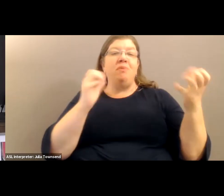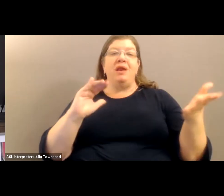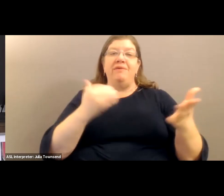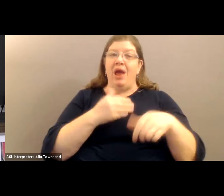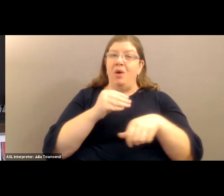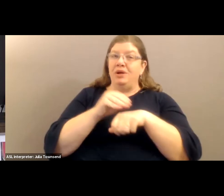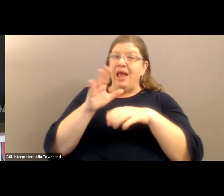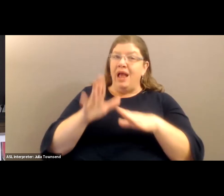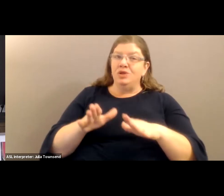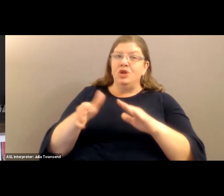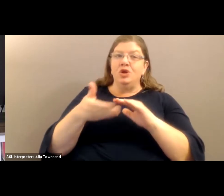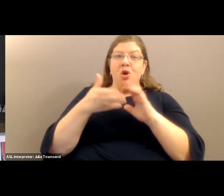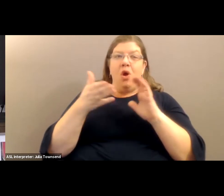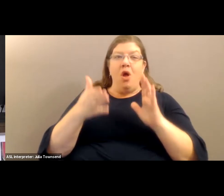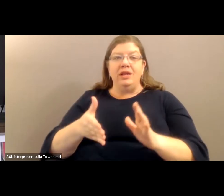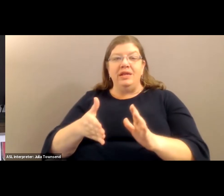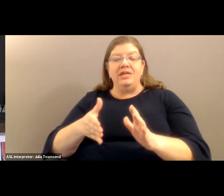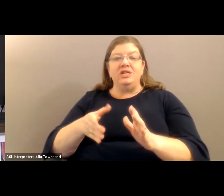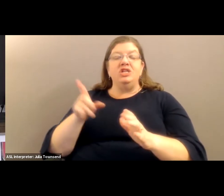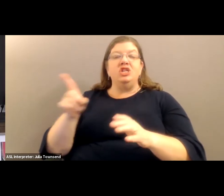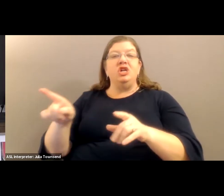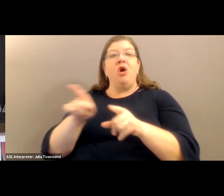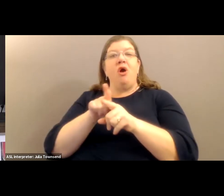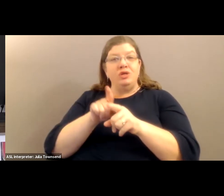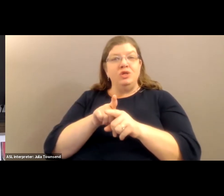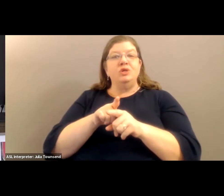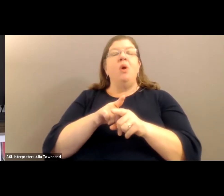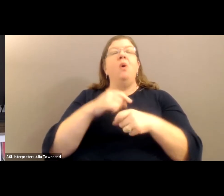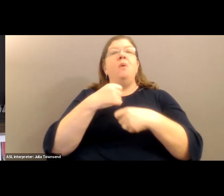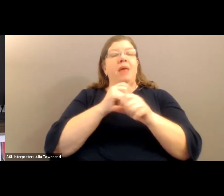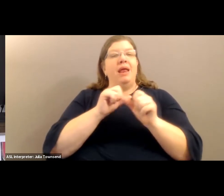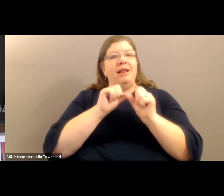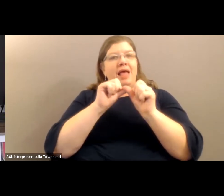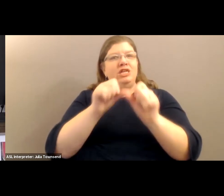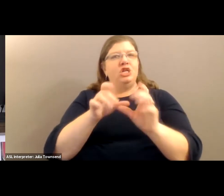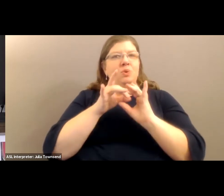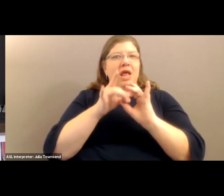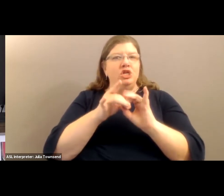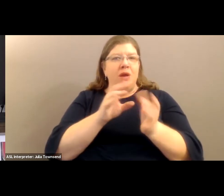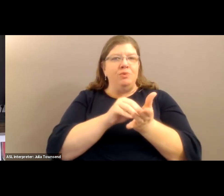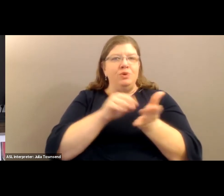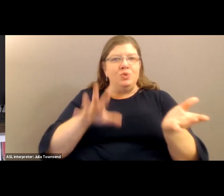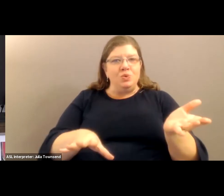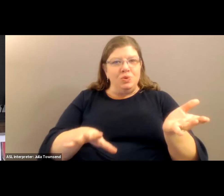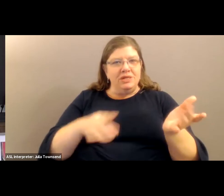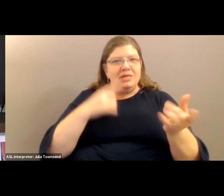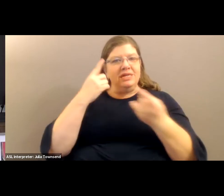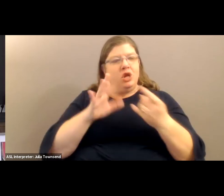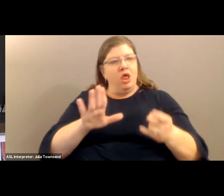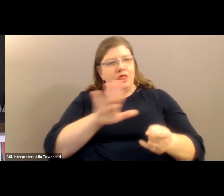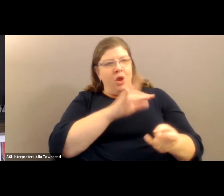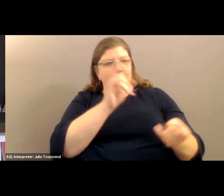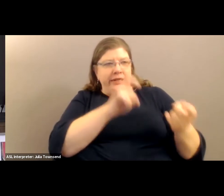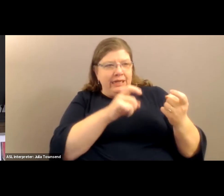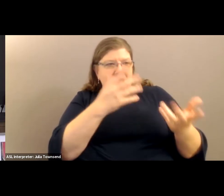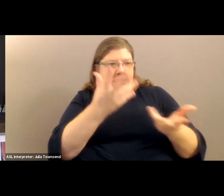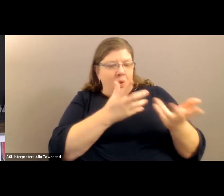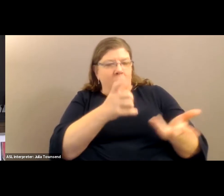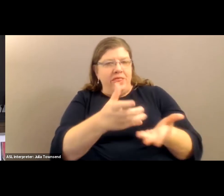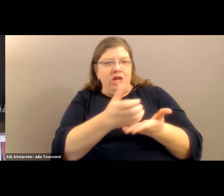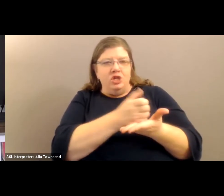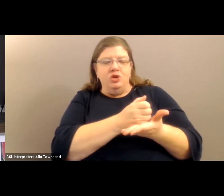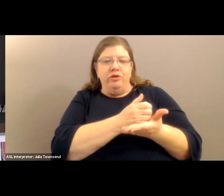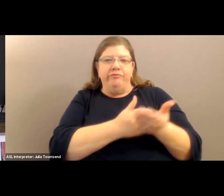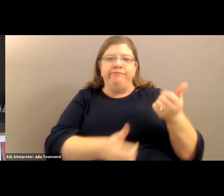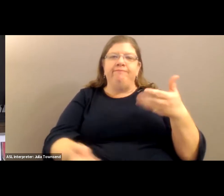counselor colleagues, also built lasting relationships with students and considered their needs and what they deserve above